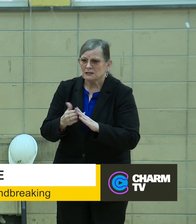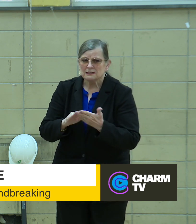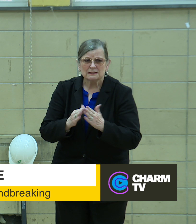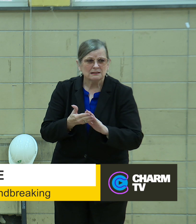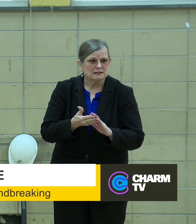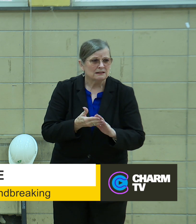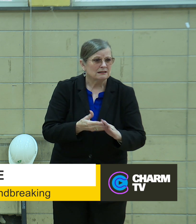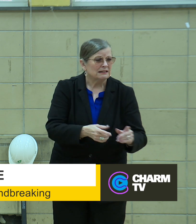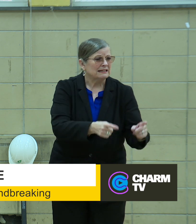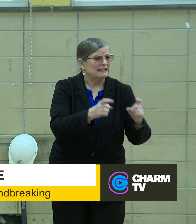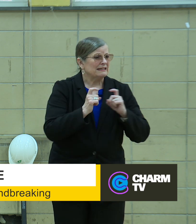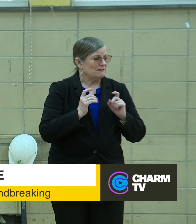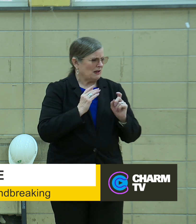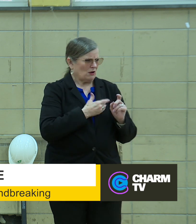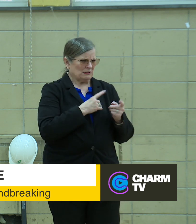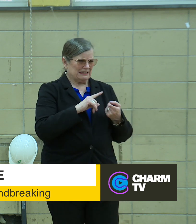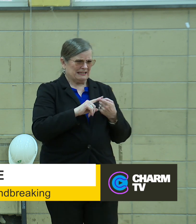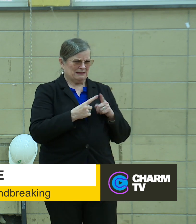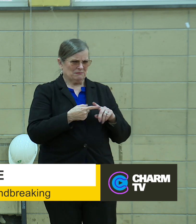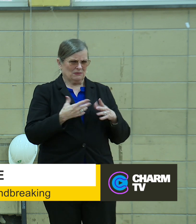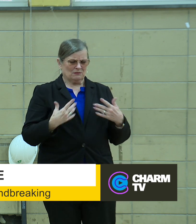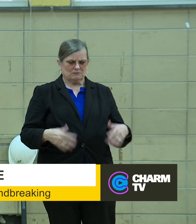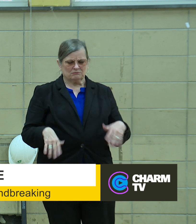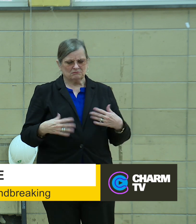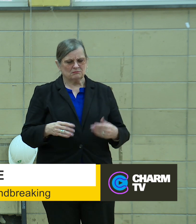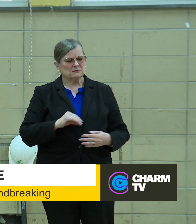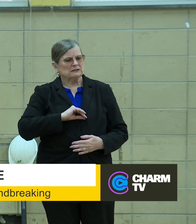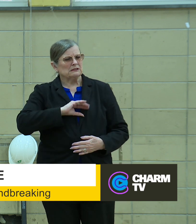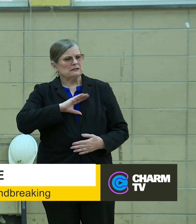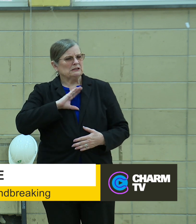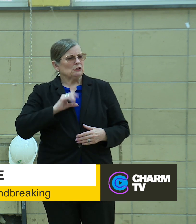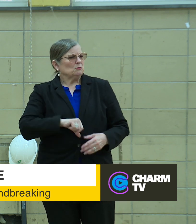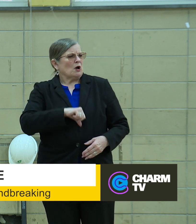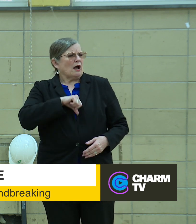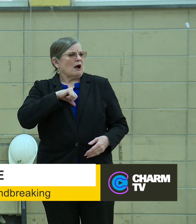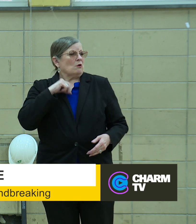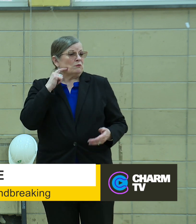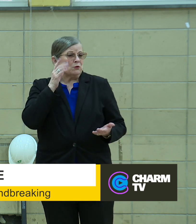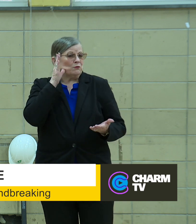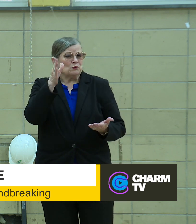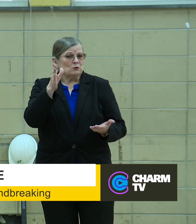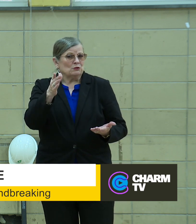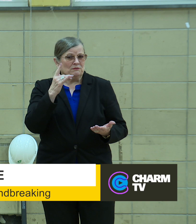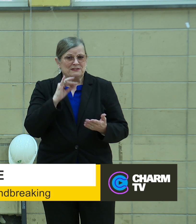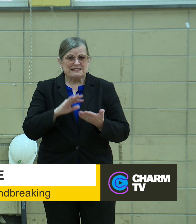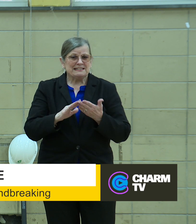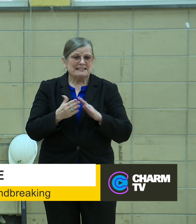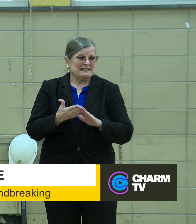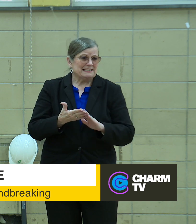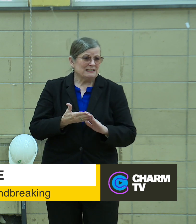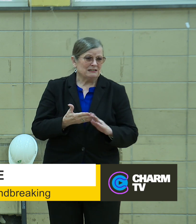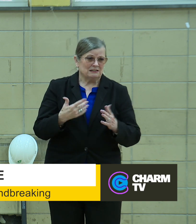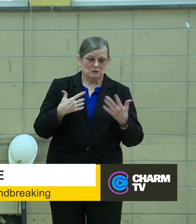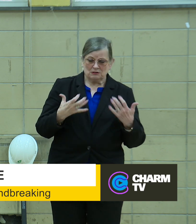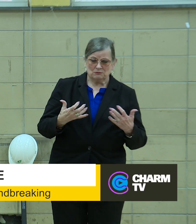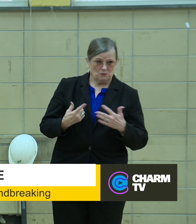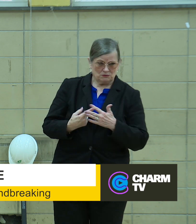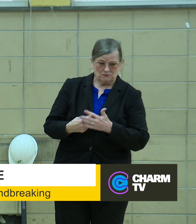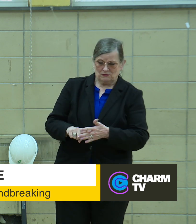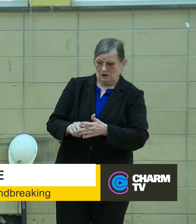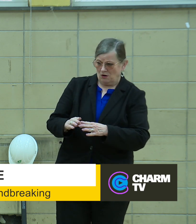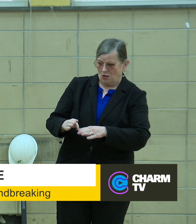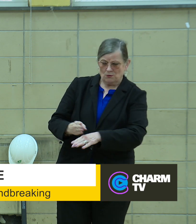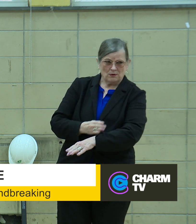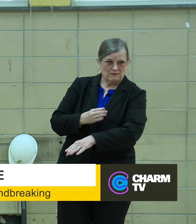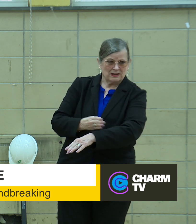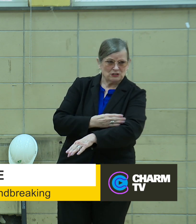team immense pride and hope for the future of the city. As we embark on the renovation of the